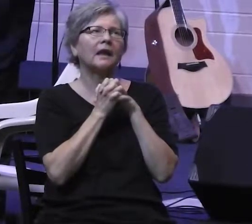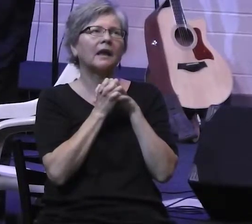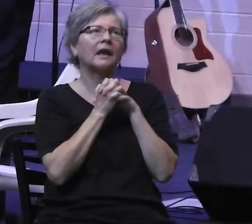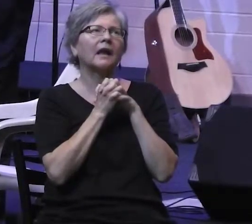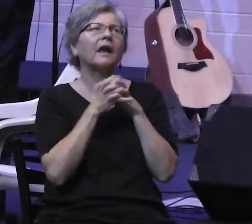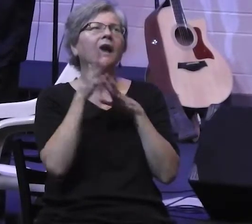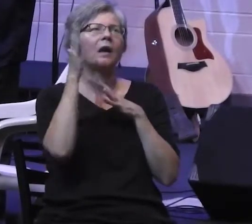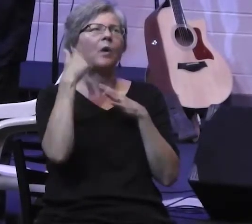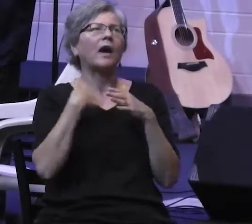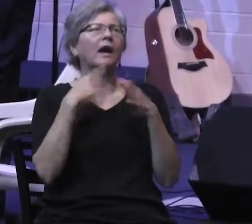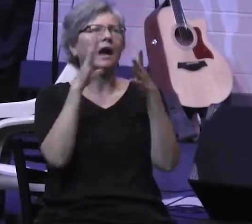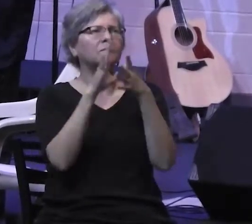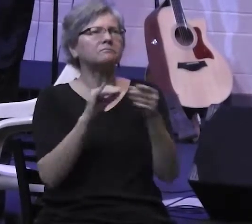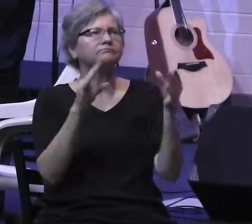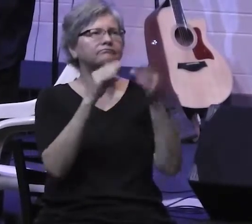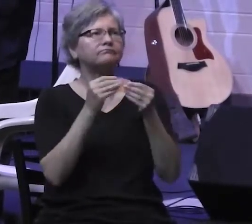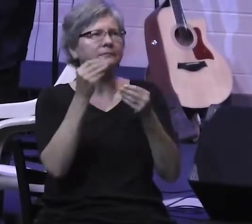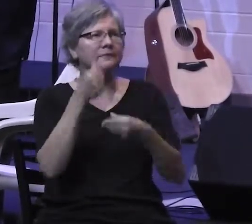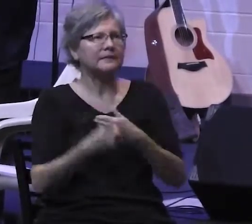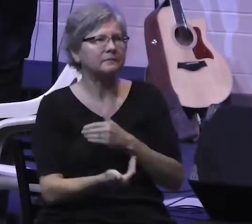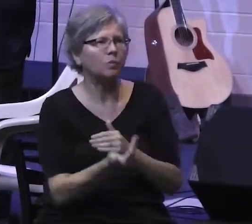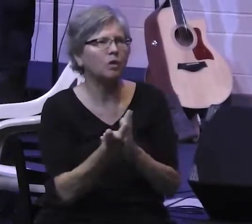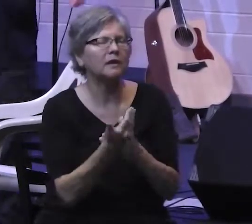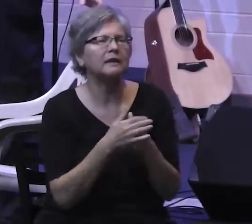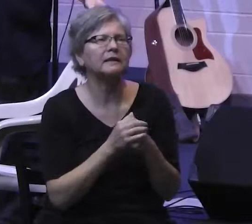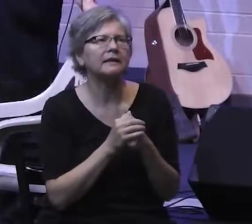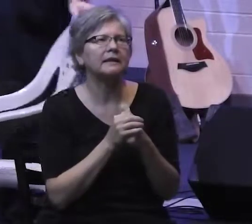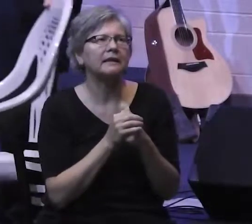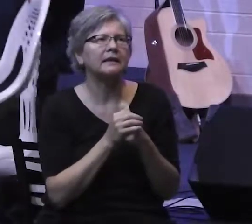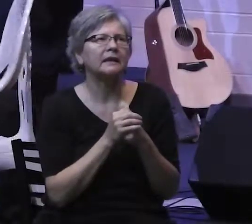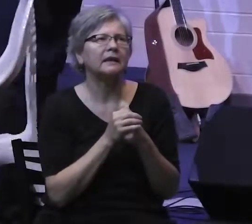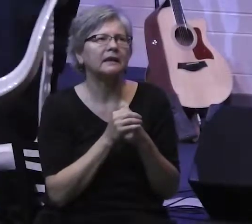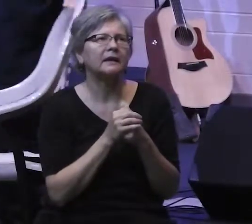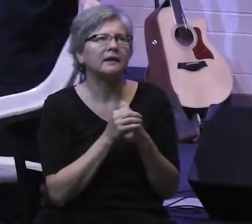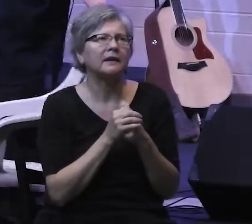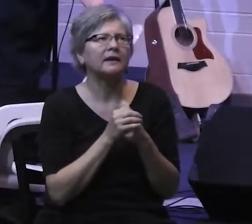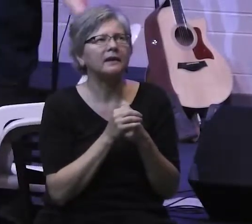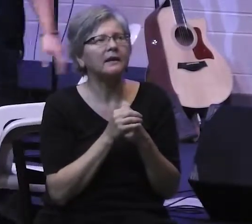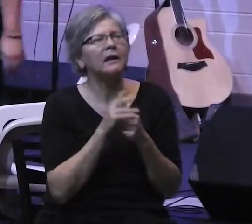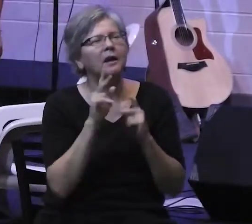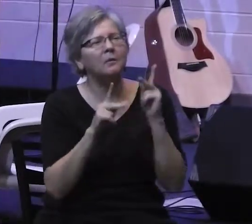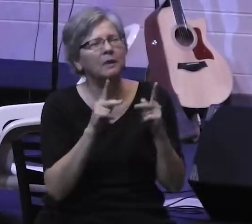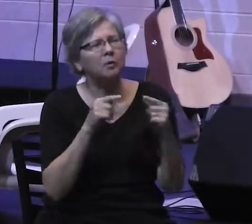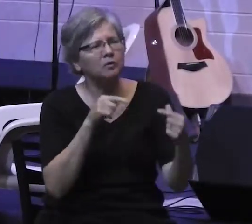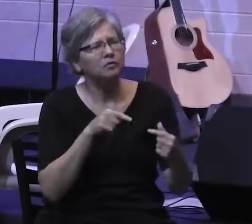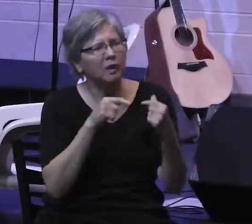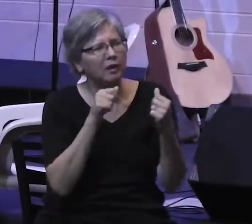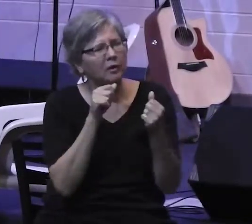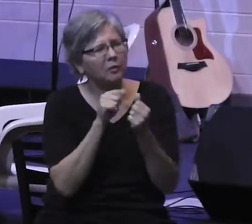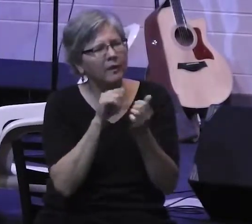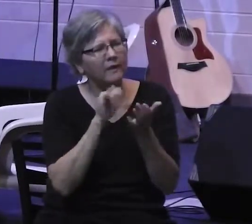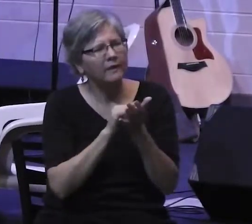morning, is that one of the key problems with this is that it pits God against mankind.